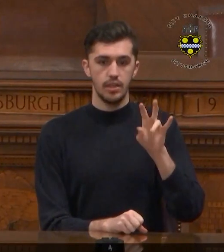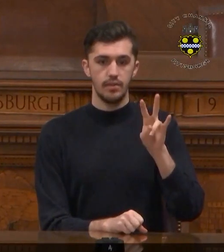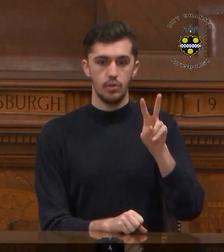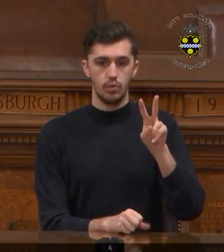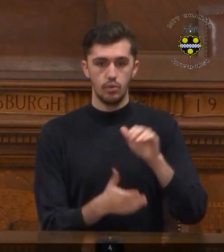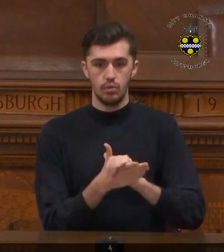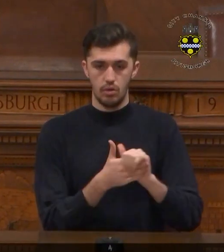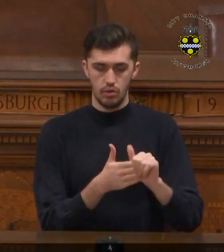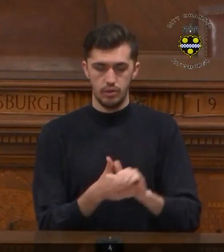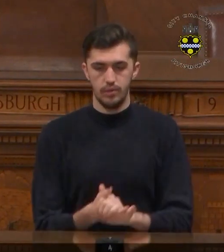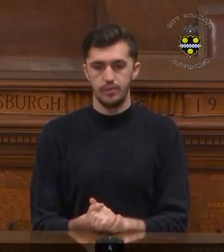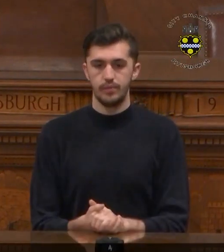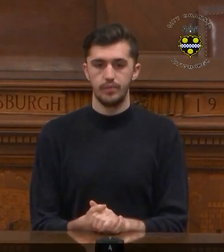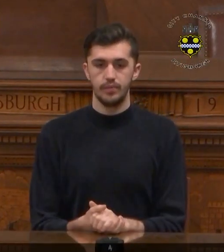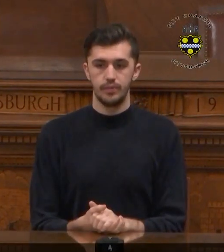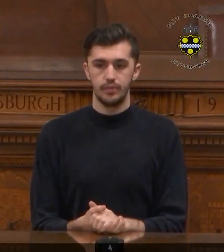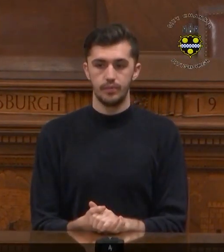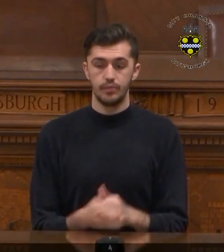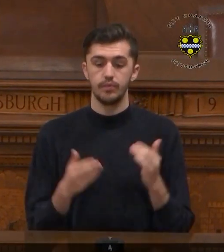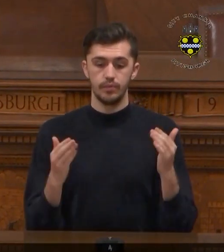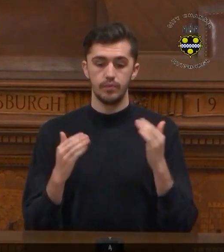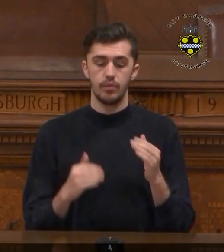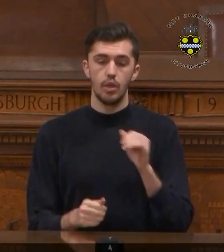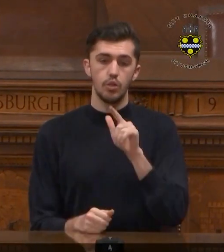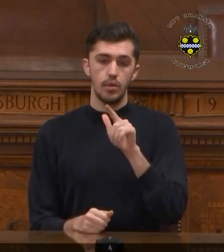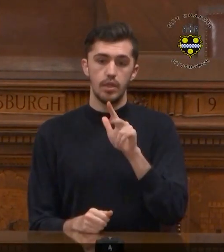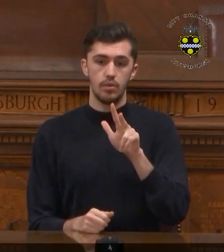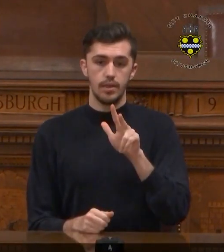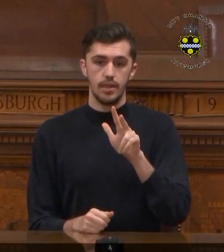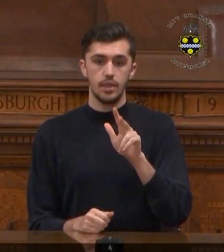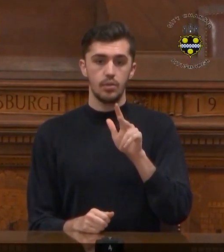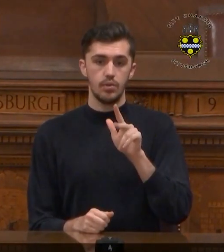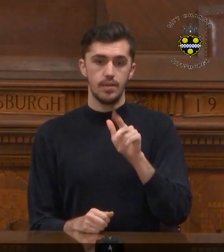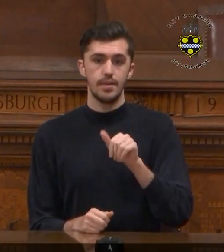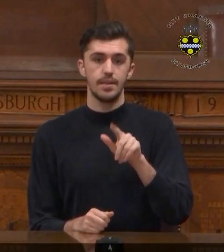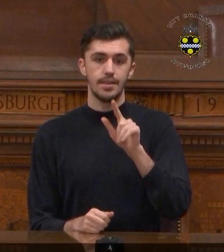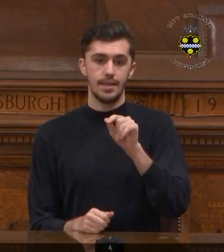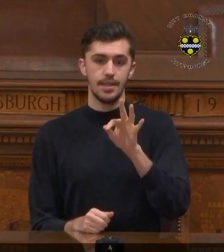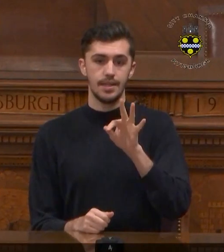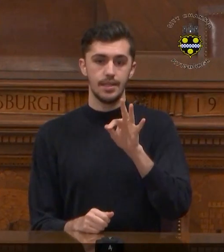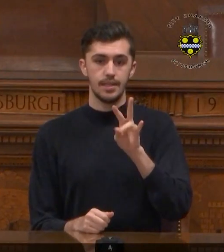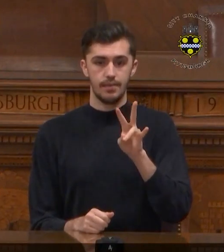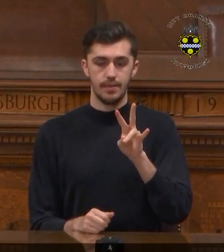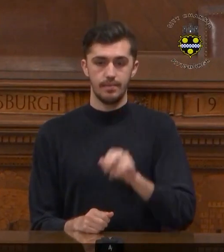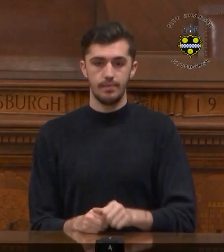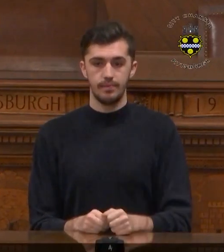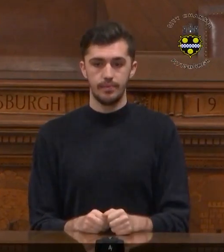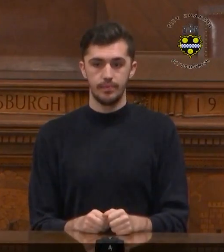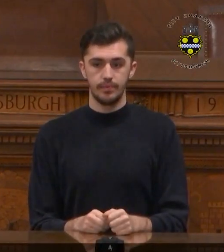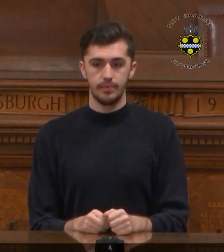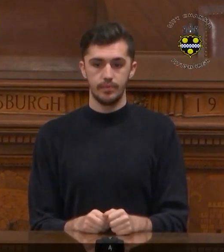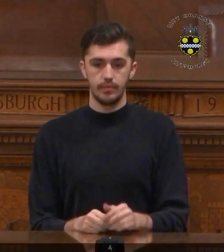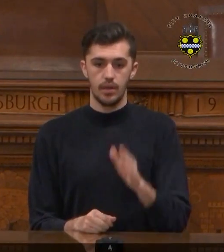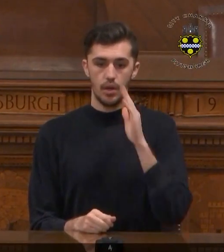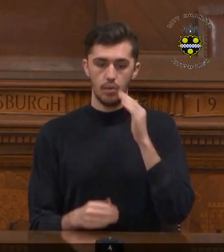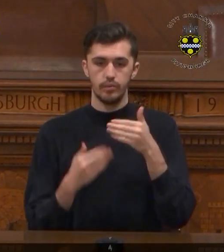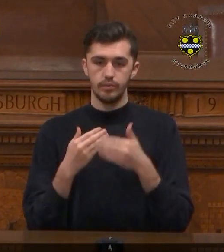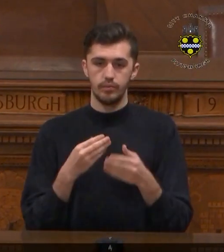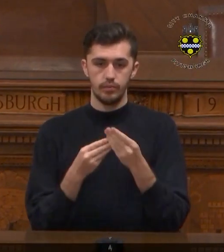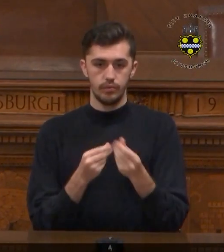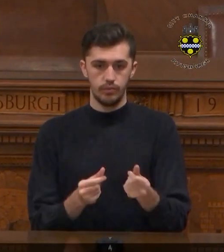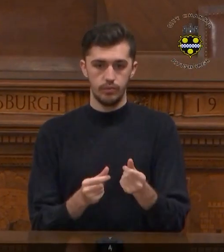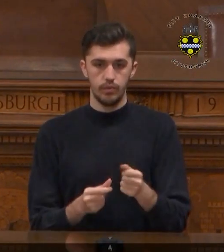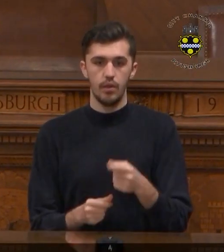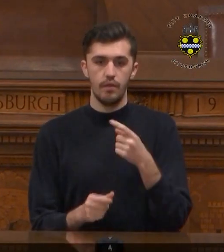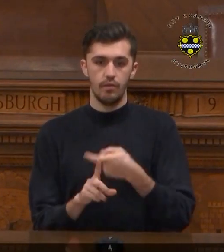$872.46. Bill 2397, resolution further amending Resolution 549 of